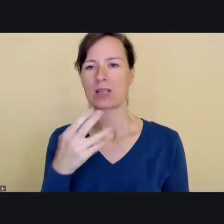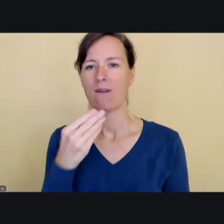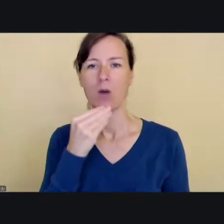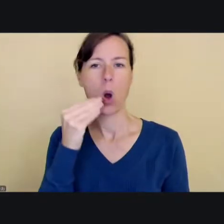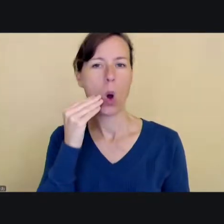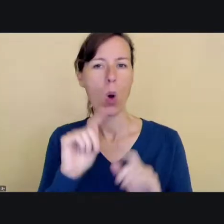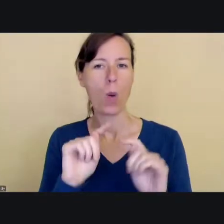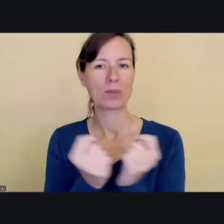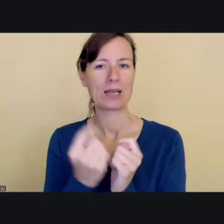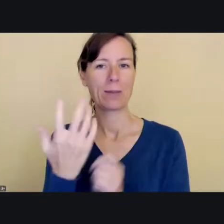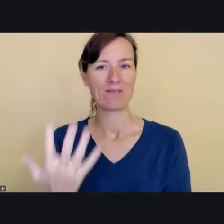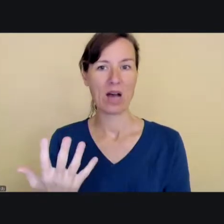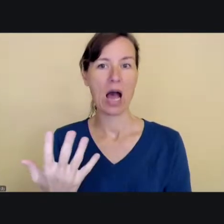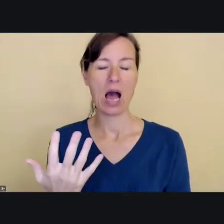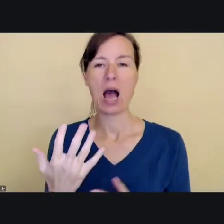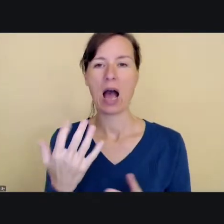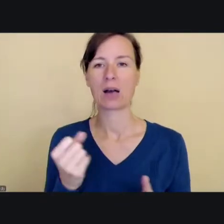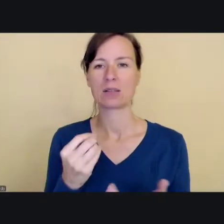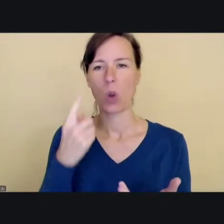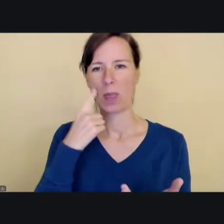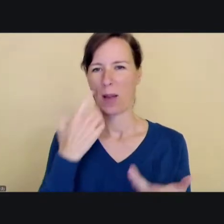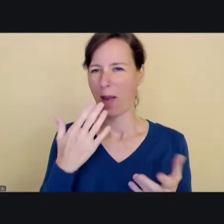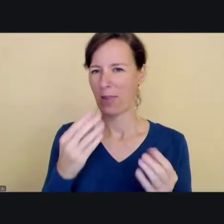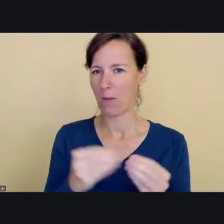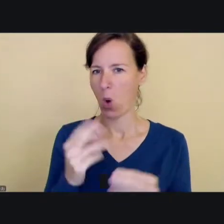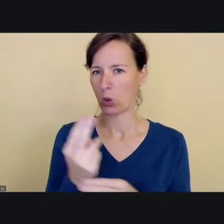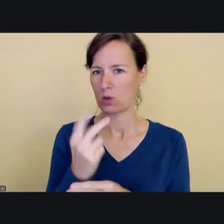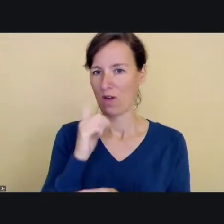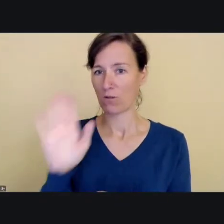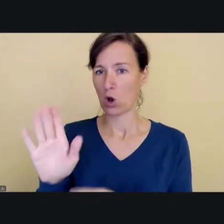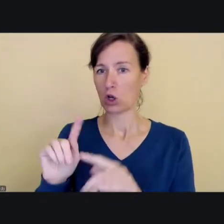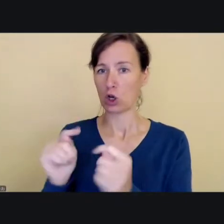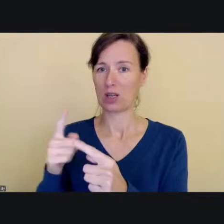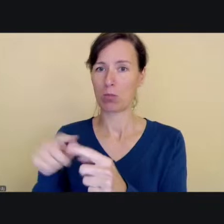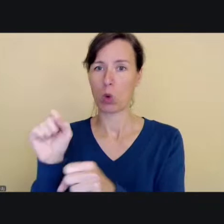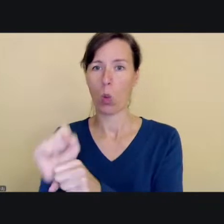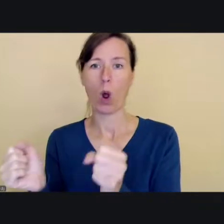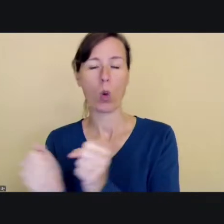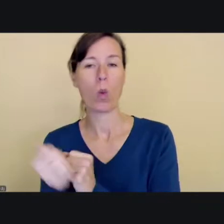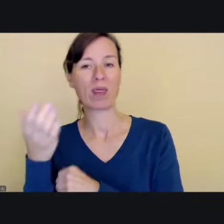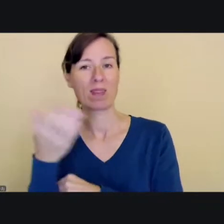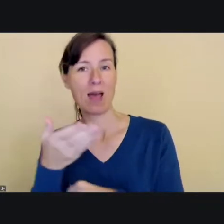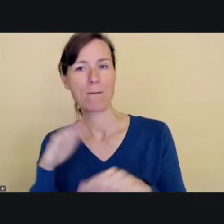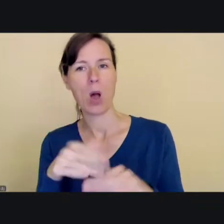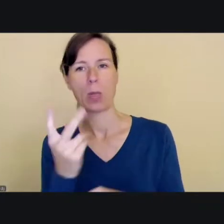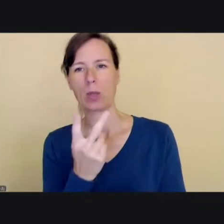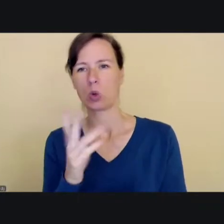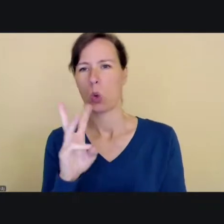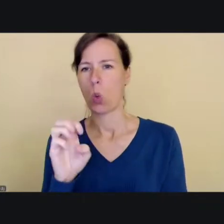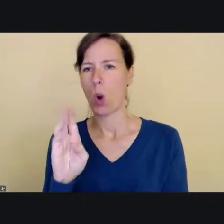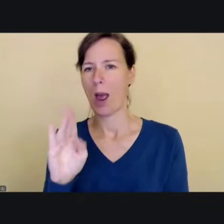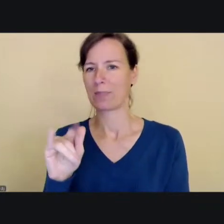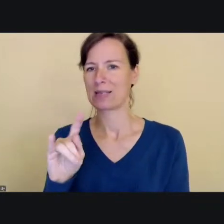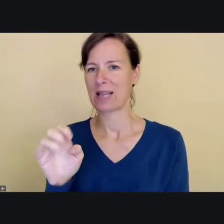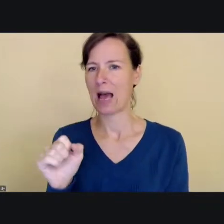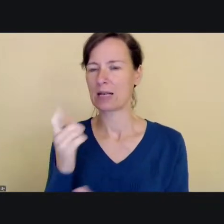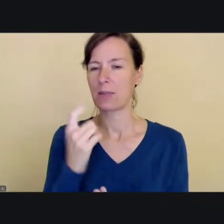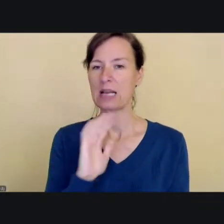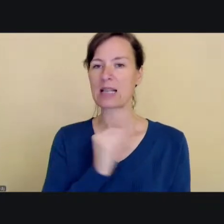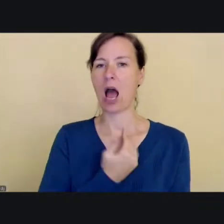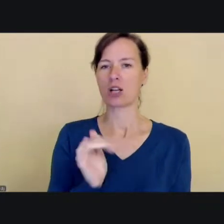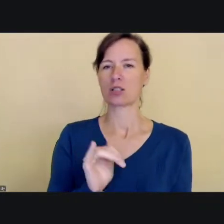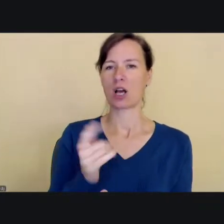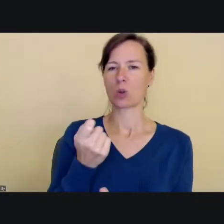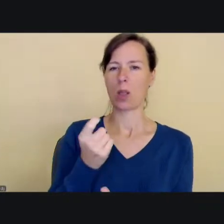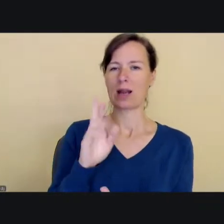team, Mr. Galloway, to work with them to make sure the two websites, because ours is also a little confusing and outdated. And